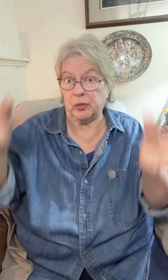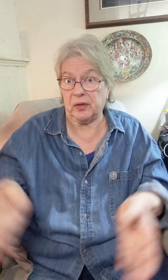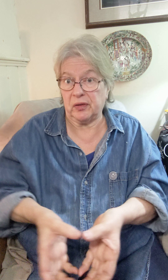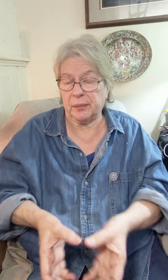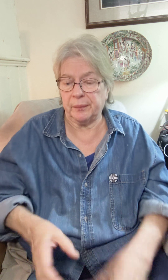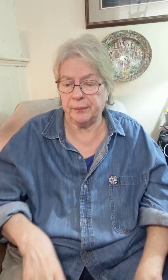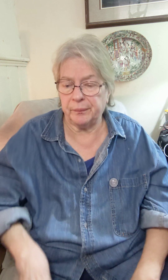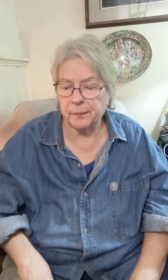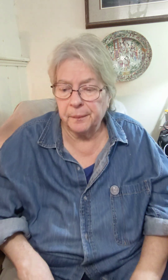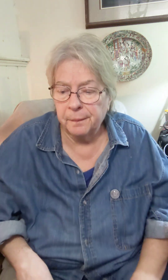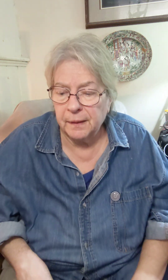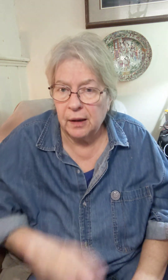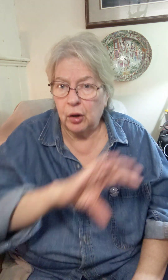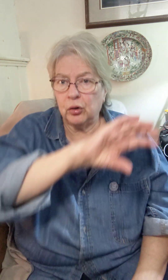Christmas.